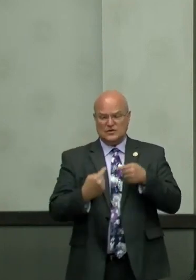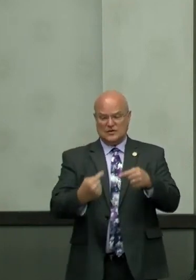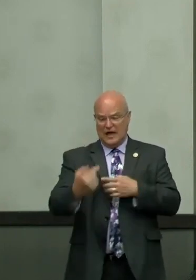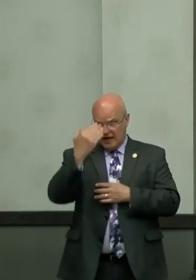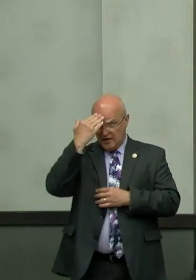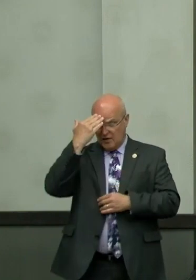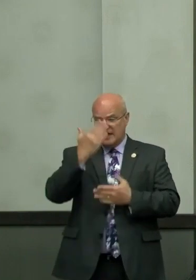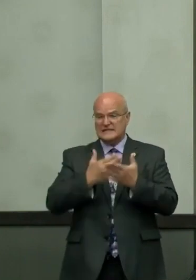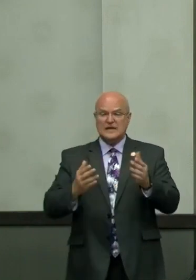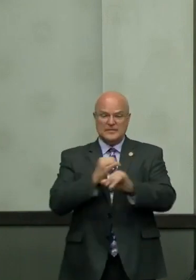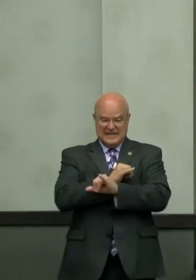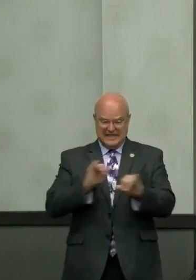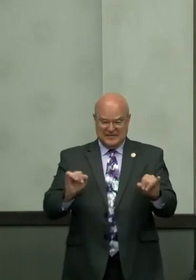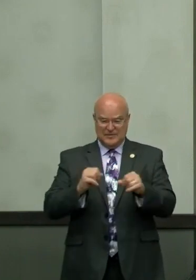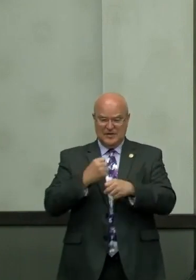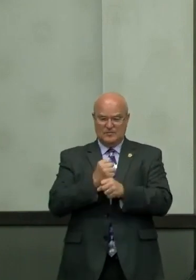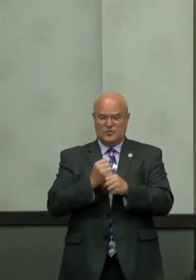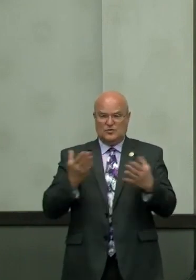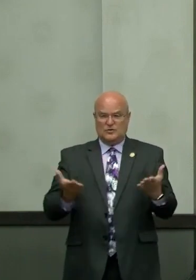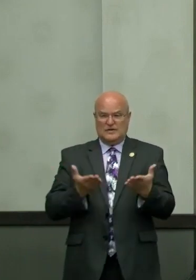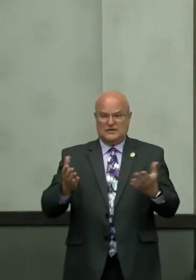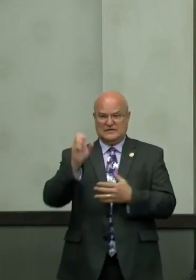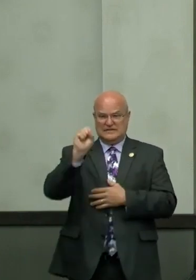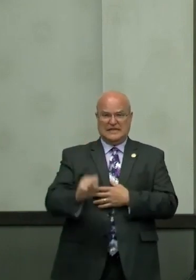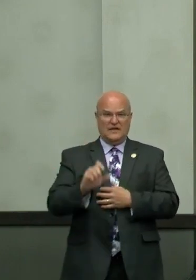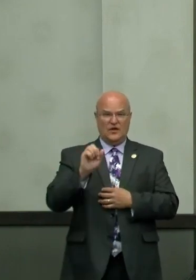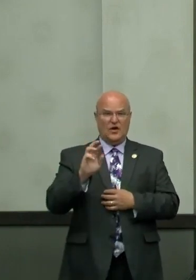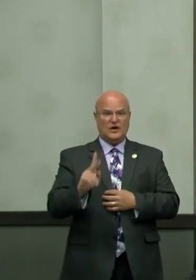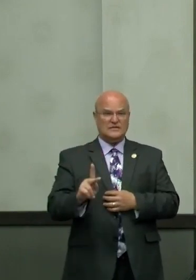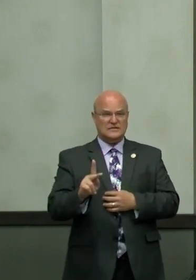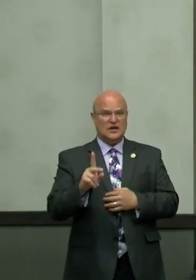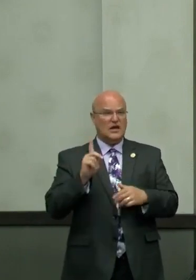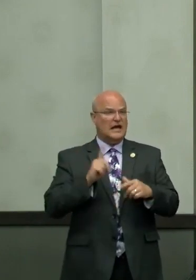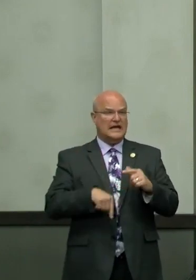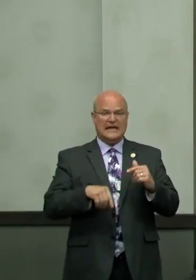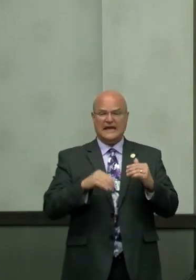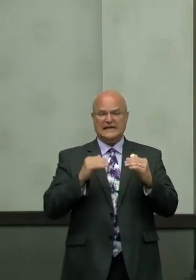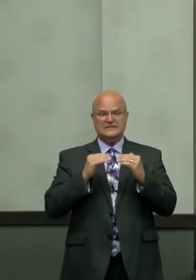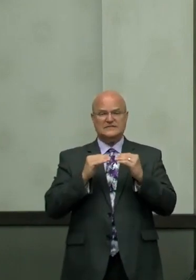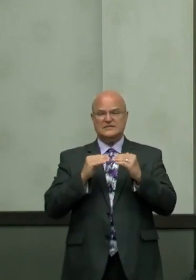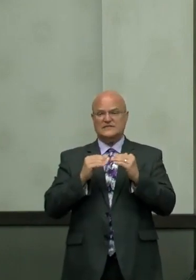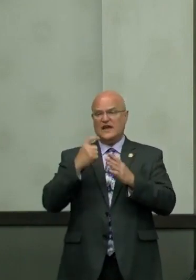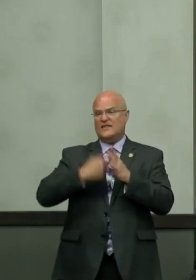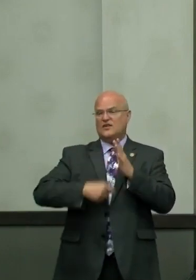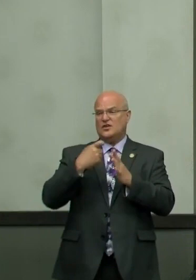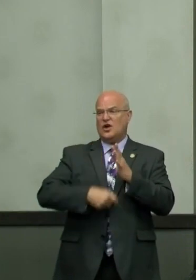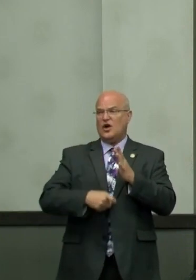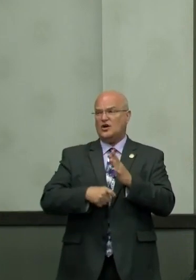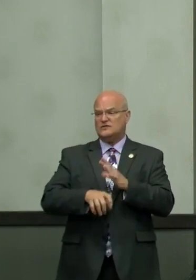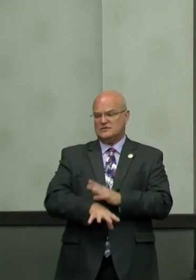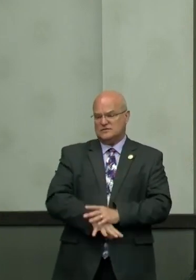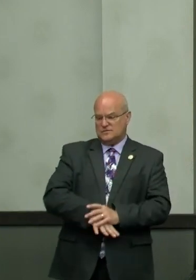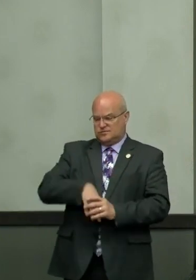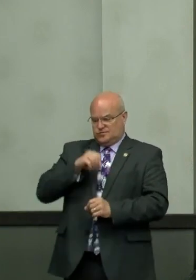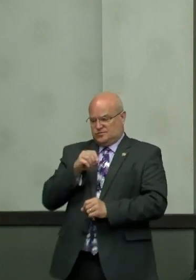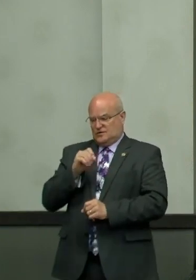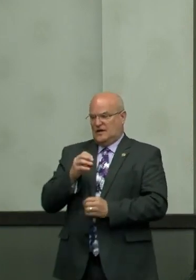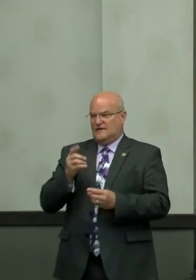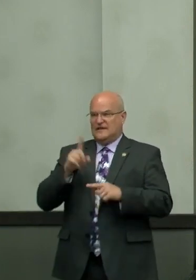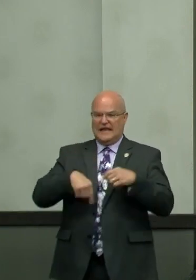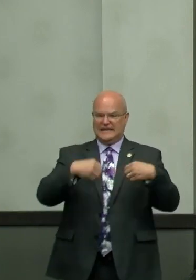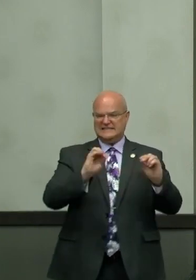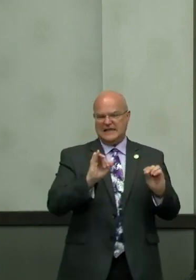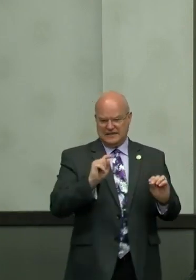obviously some of the independent producers here in South Arkansas can't justify the cost of bringing it out of the ground if you can't sell